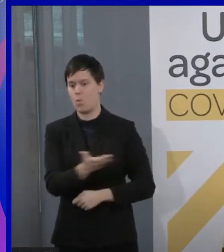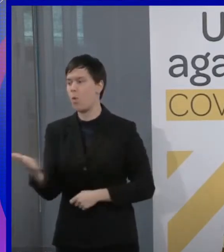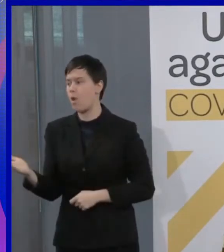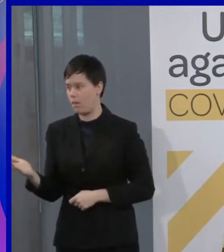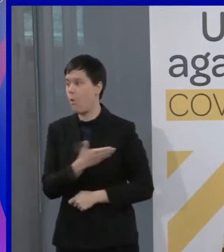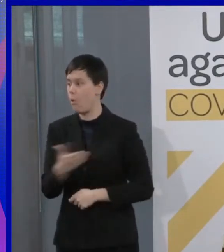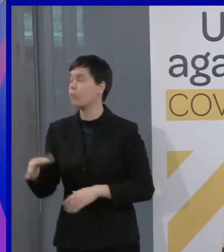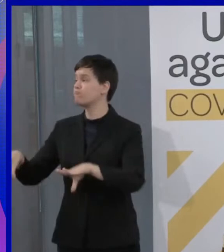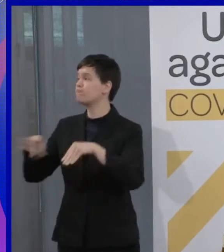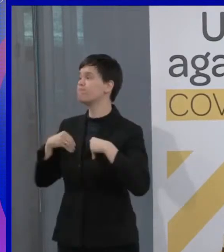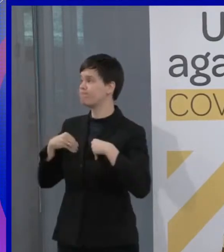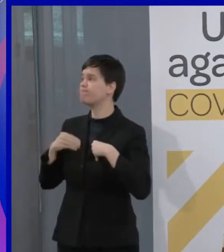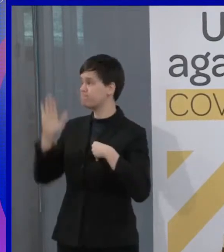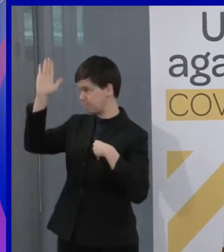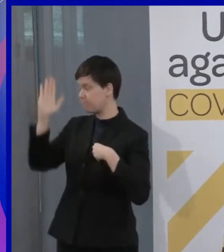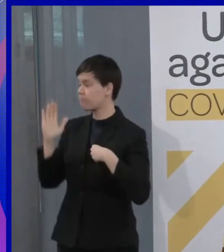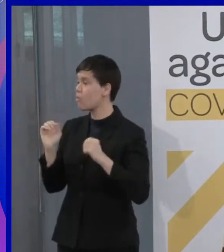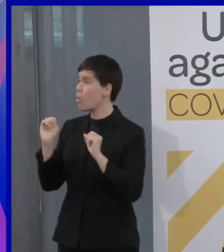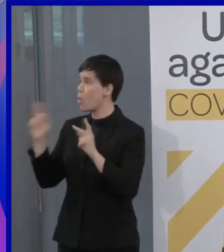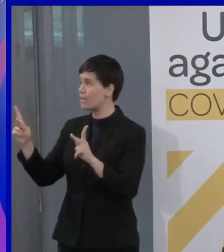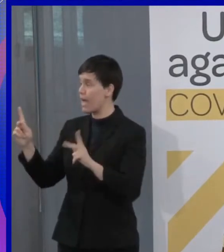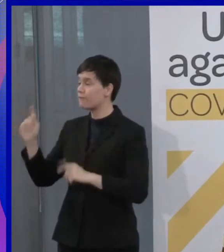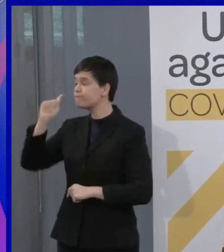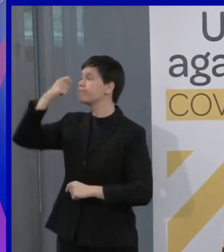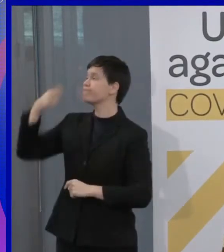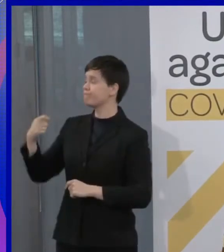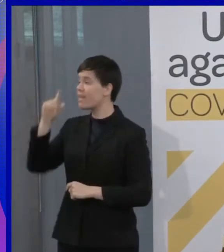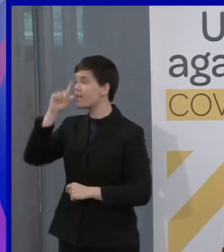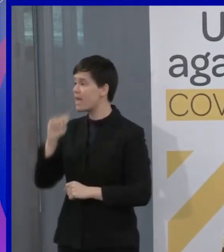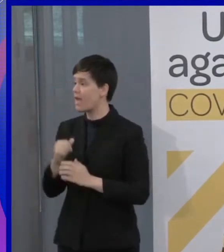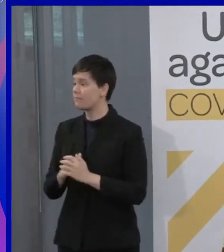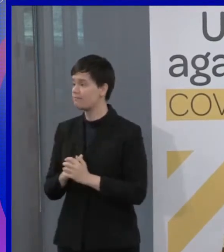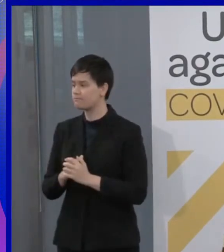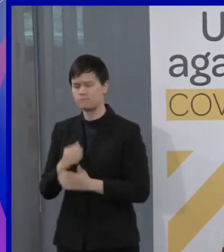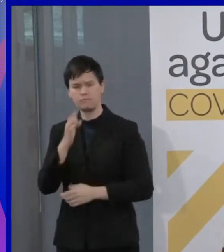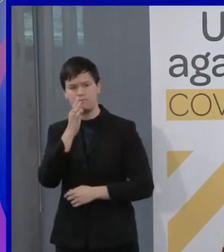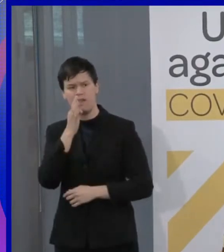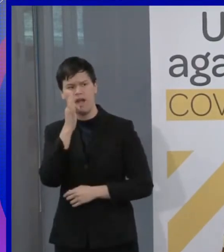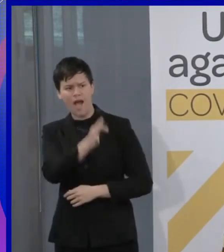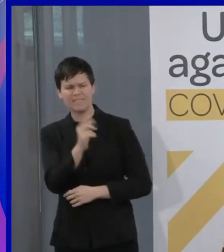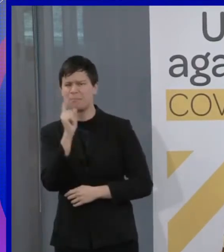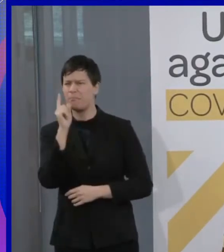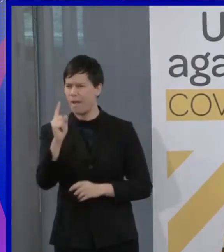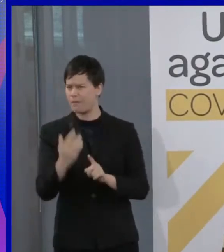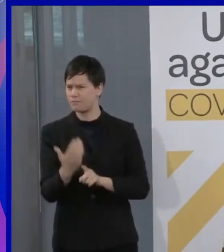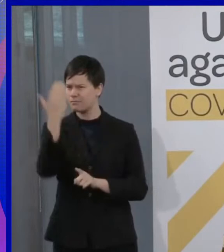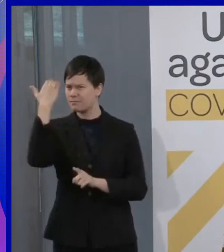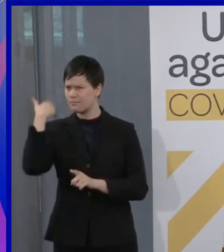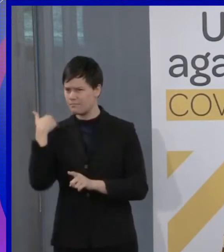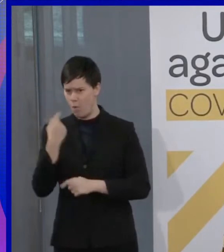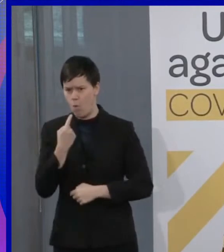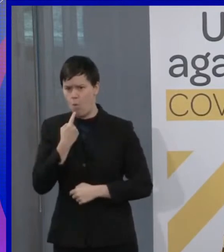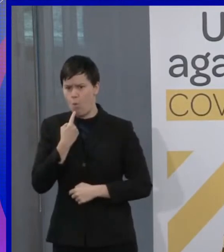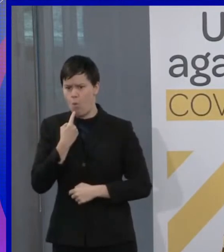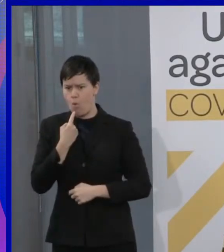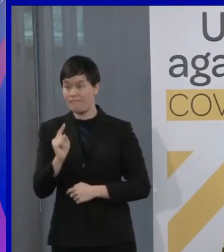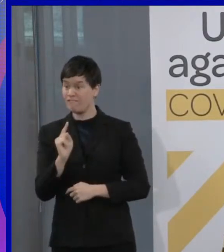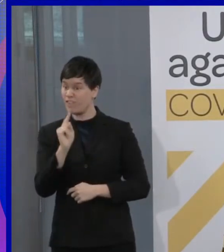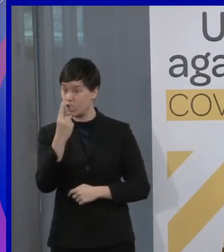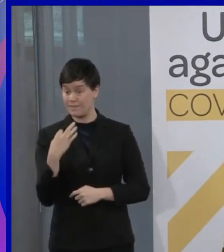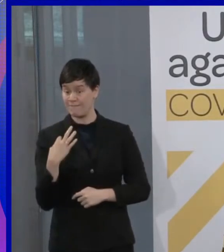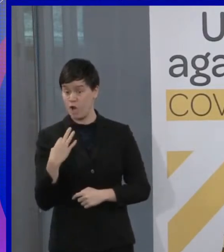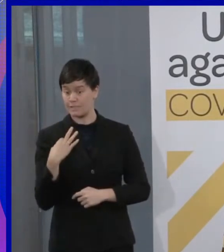coming forward and being very But on a cooperative. Should that order already have been in place right from the beginning? Well, at